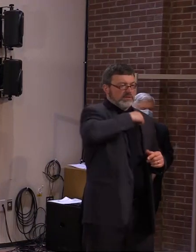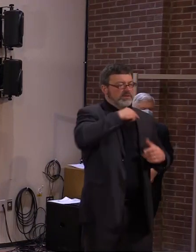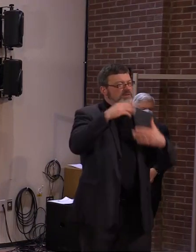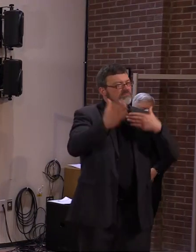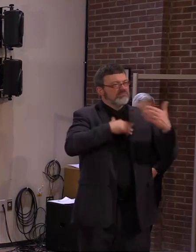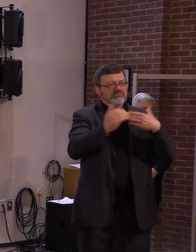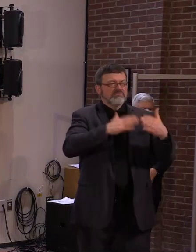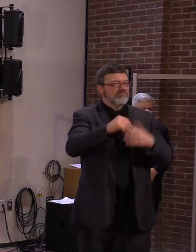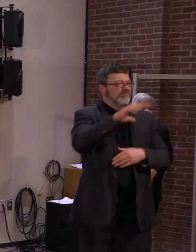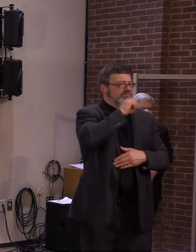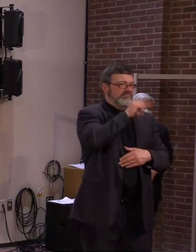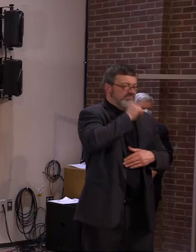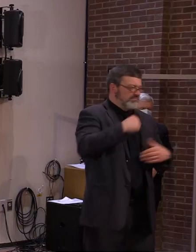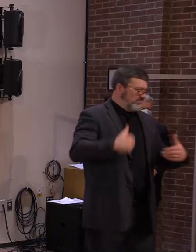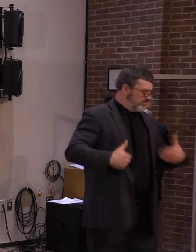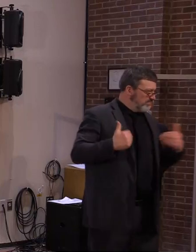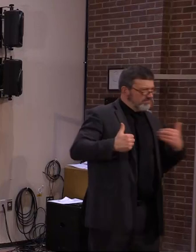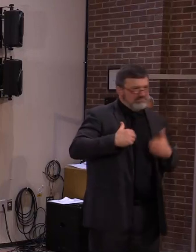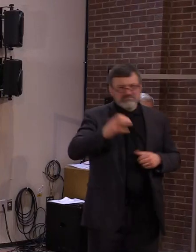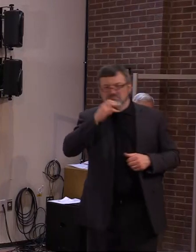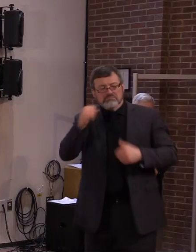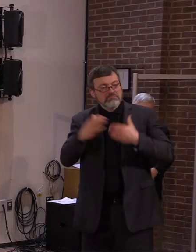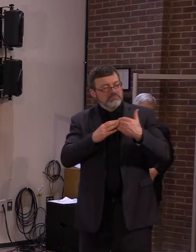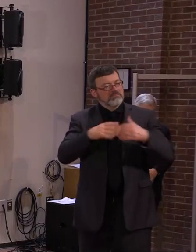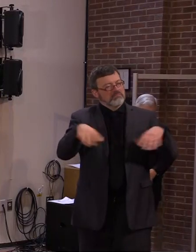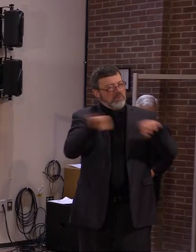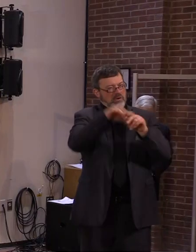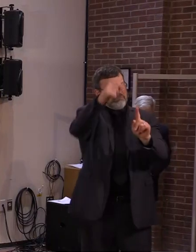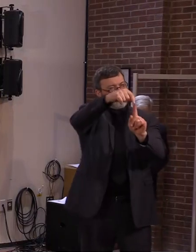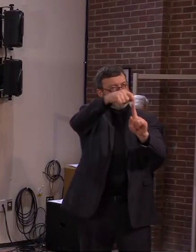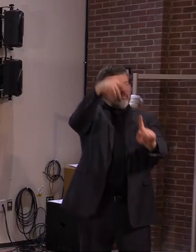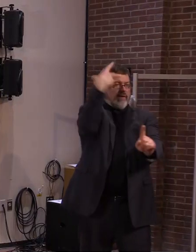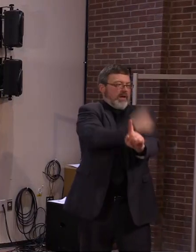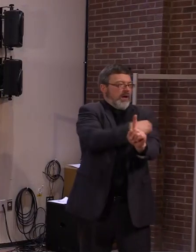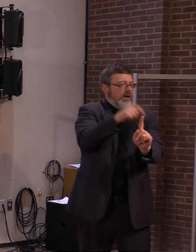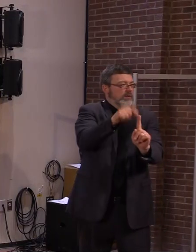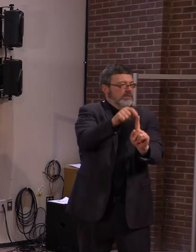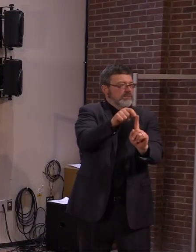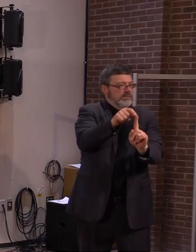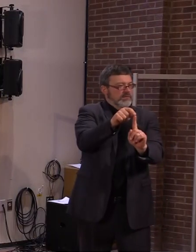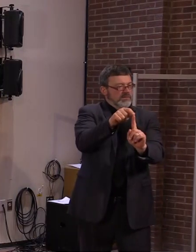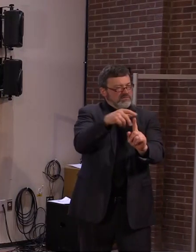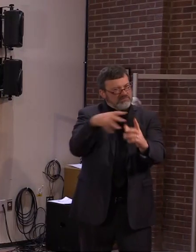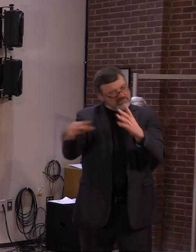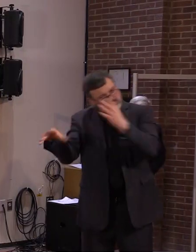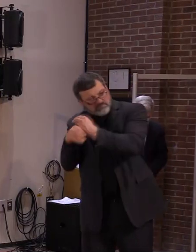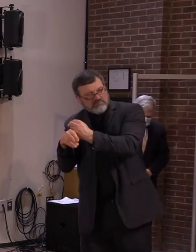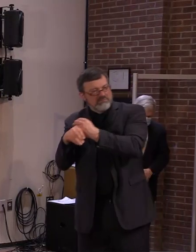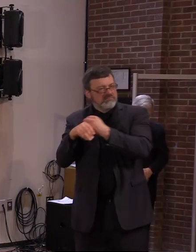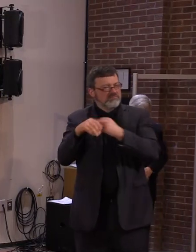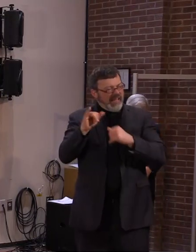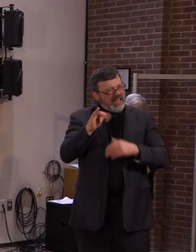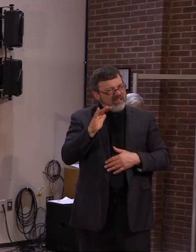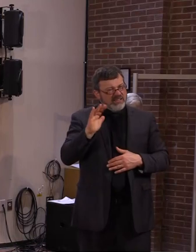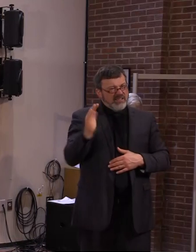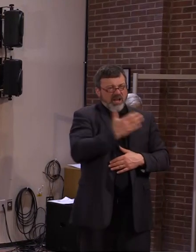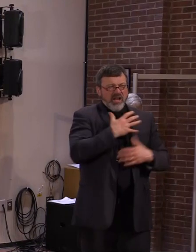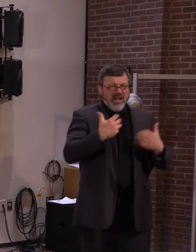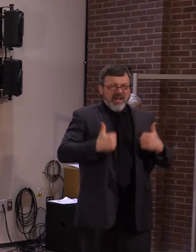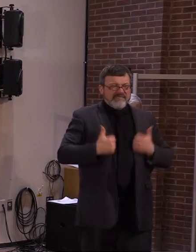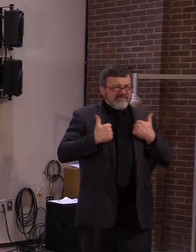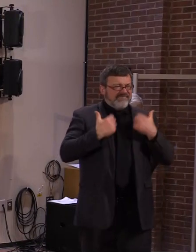condition. We need to think about that person and how we put them at risk as we make decisions in our lives right